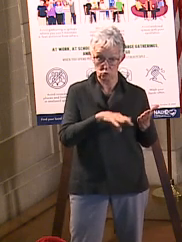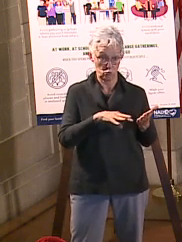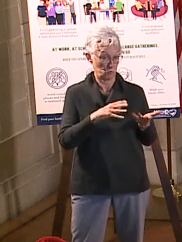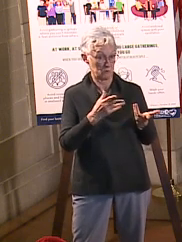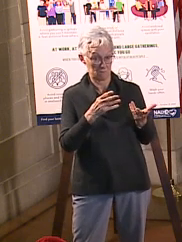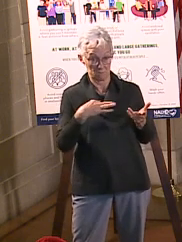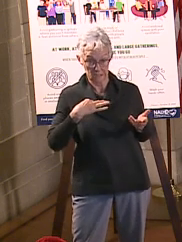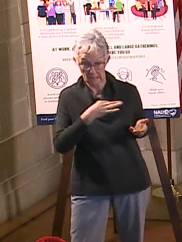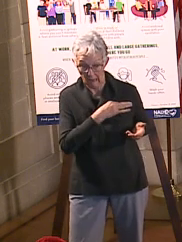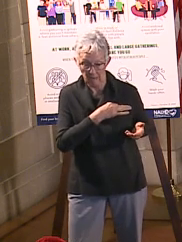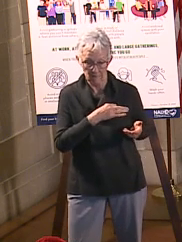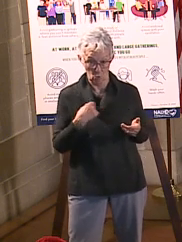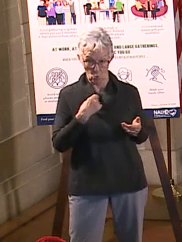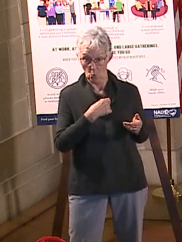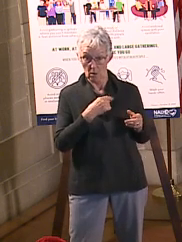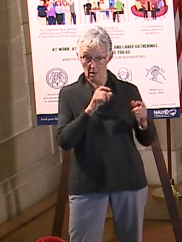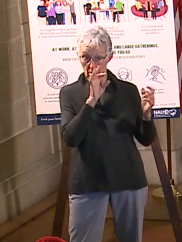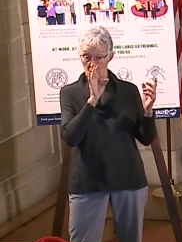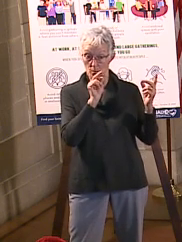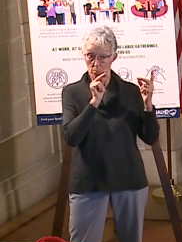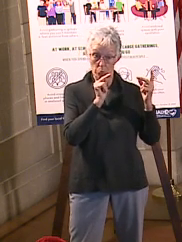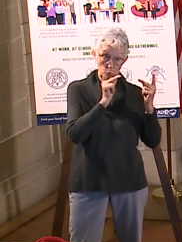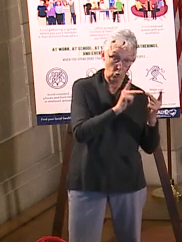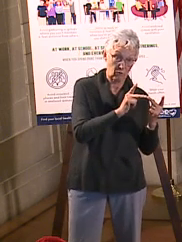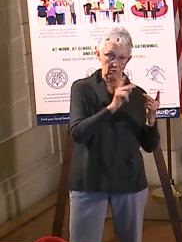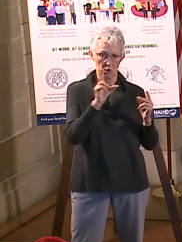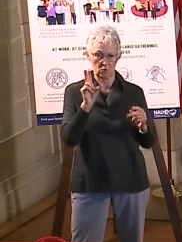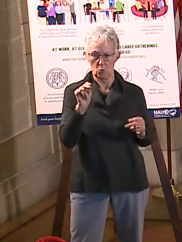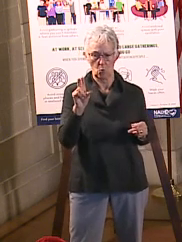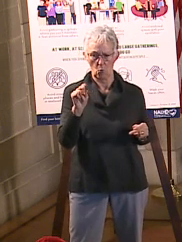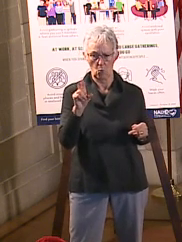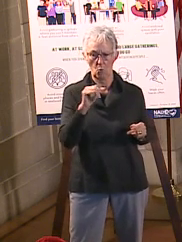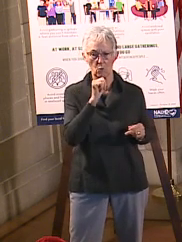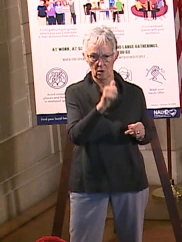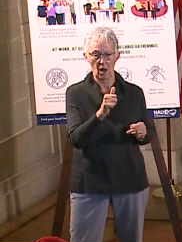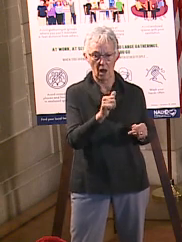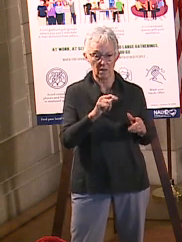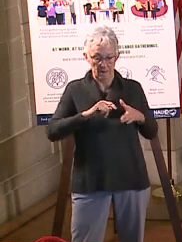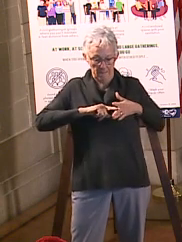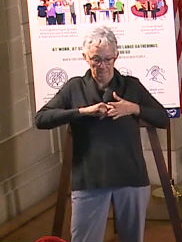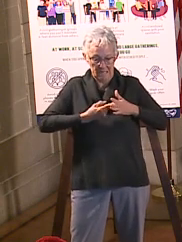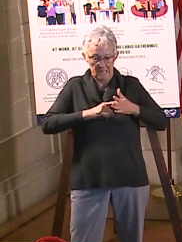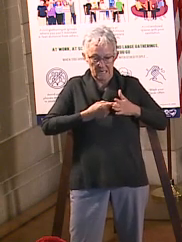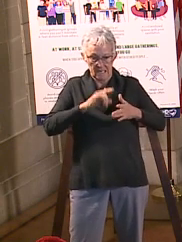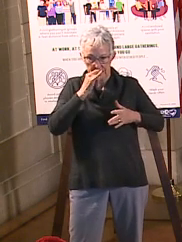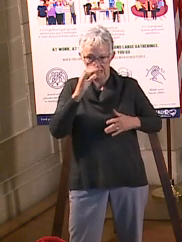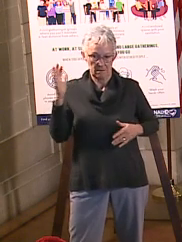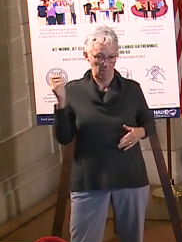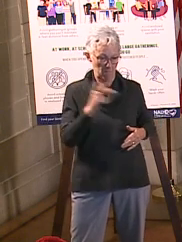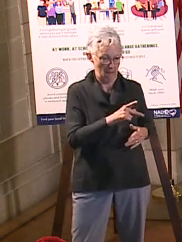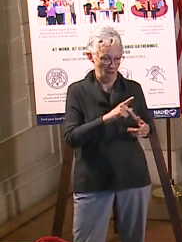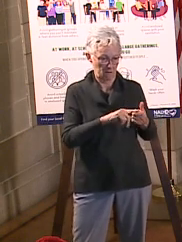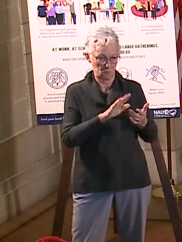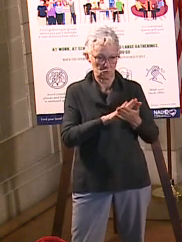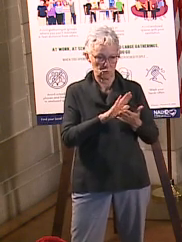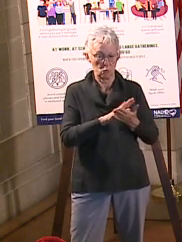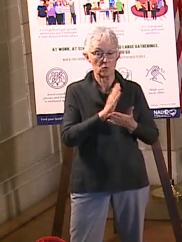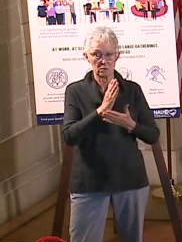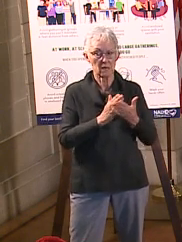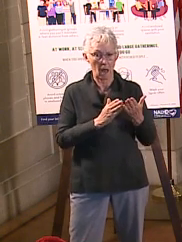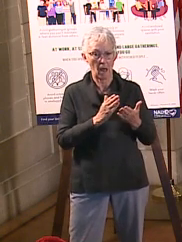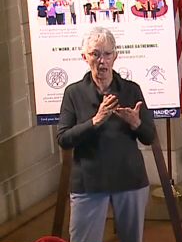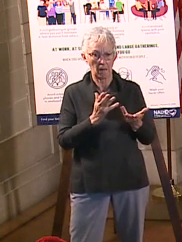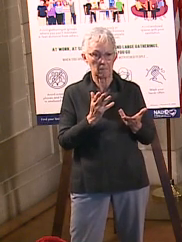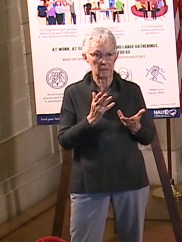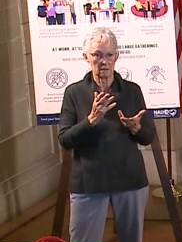Were there some cases? There were, especially, as I said, at the beginning of the return to the academic year. But I will